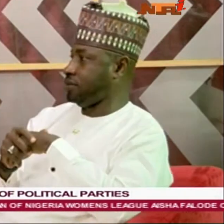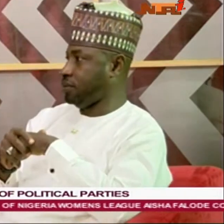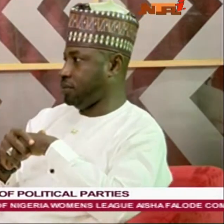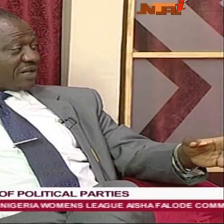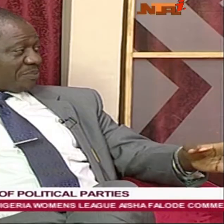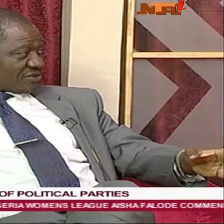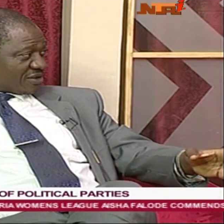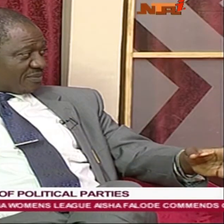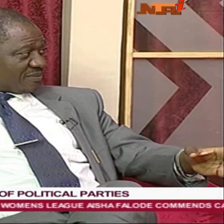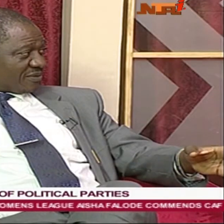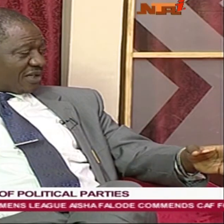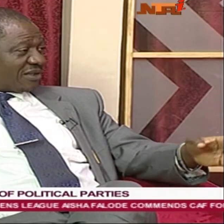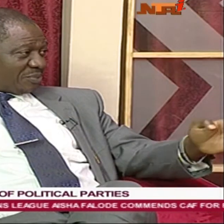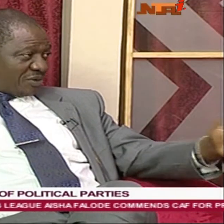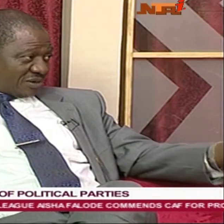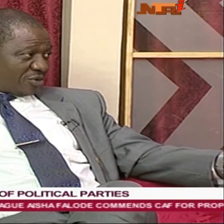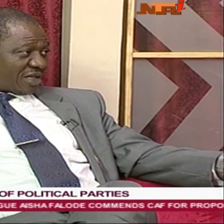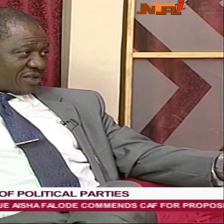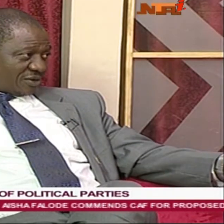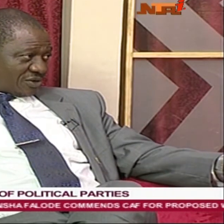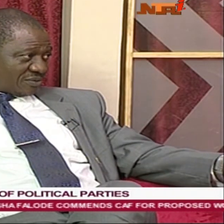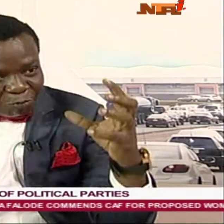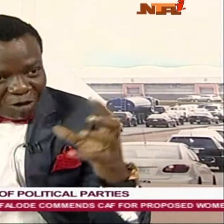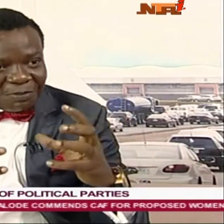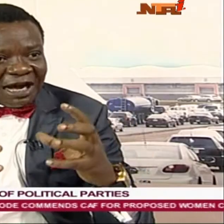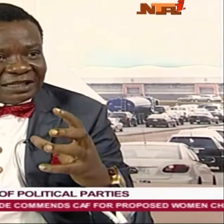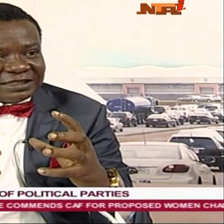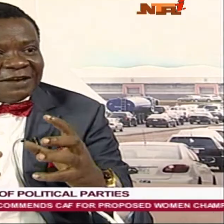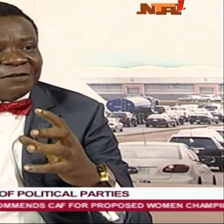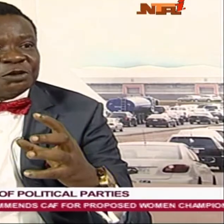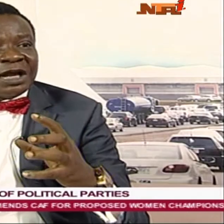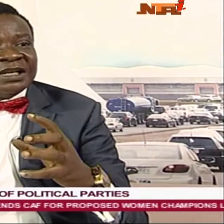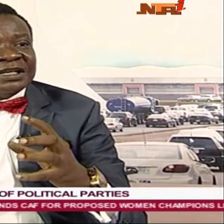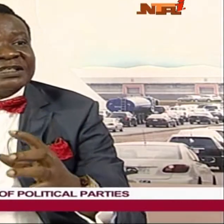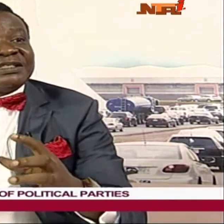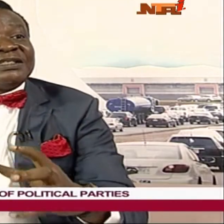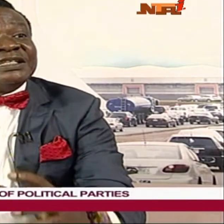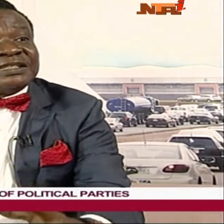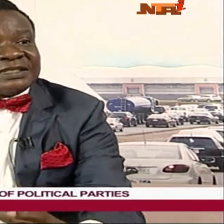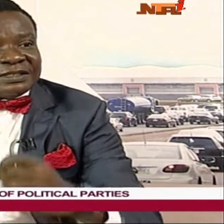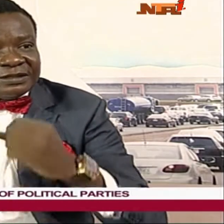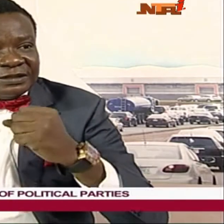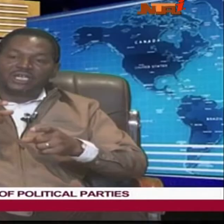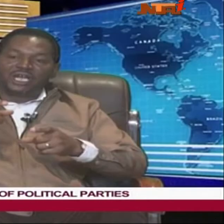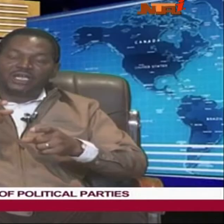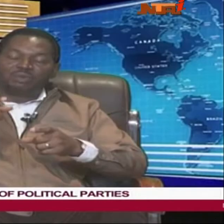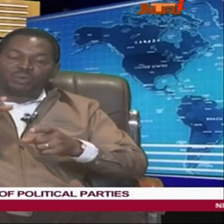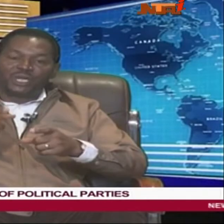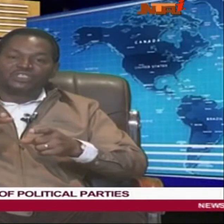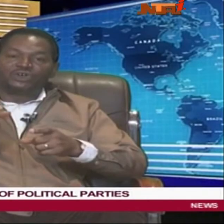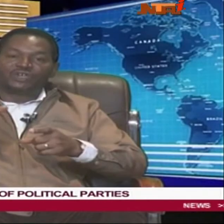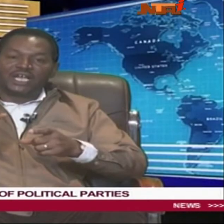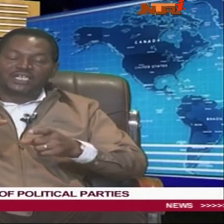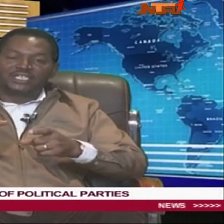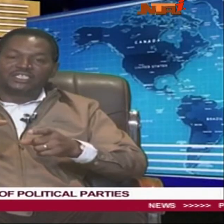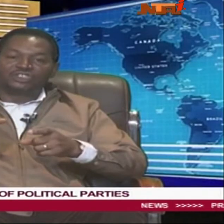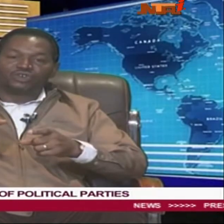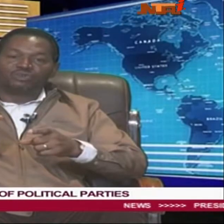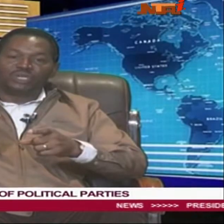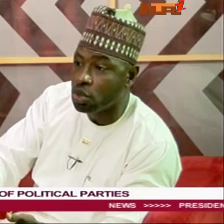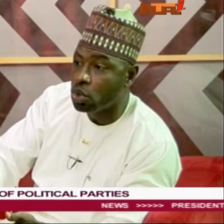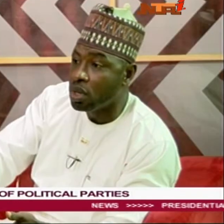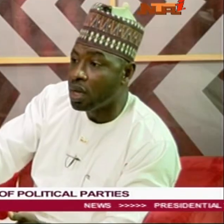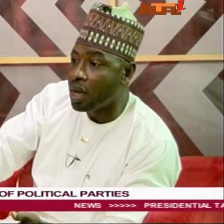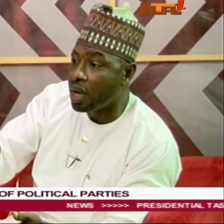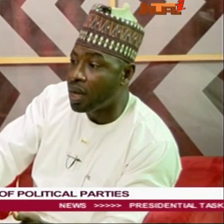person. While the guests equally noted that while the issue of godfatherism remains prevalent and relevant, political parties must shift away from